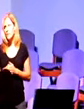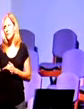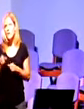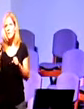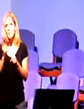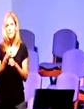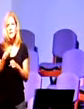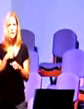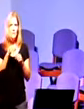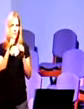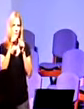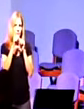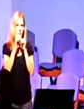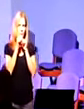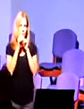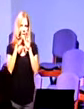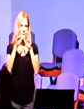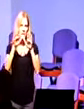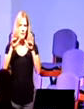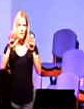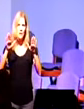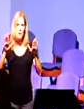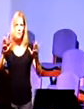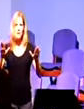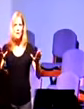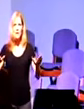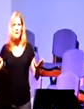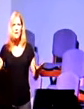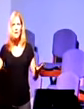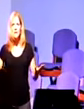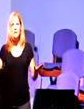live. Make me a